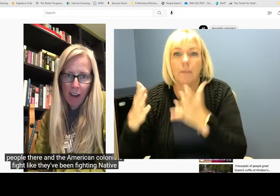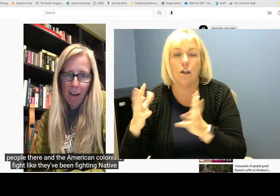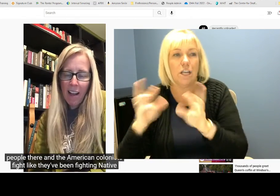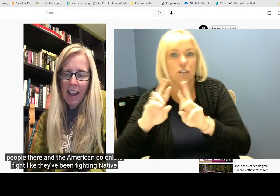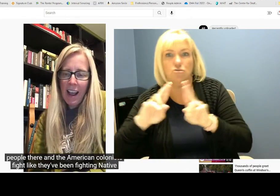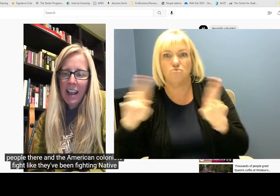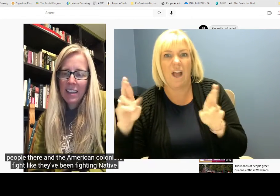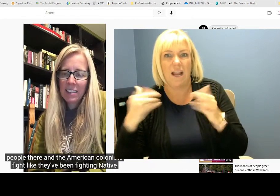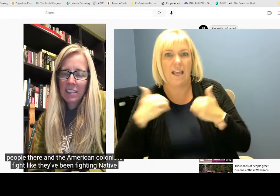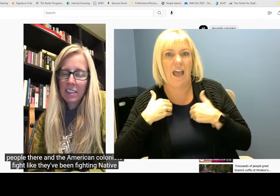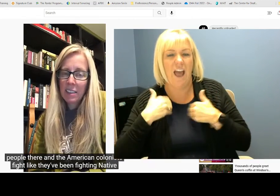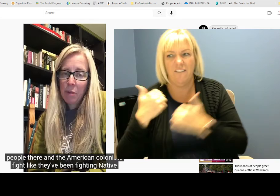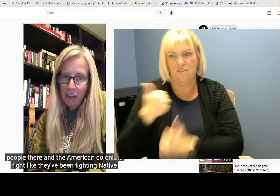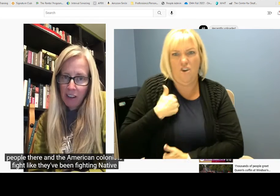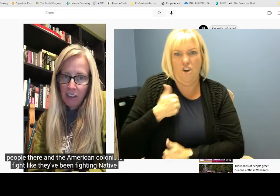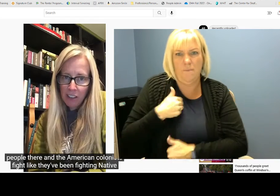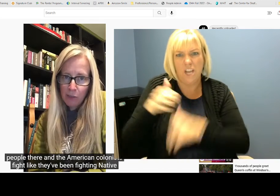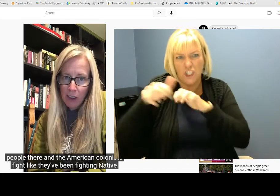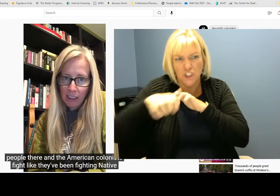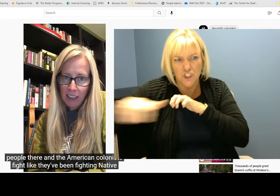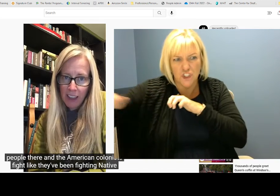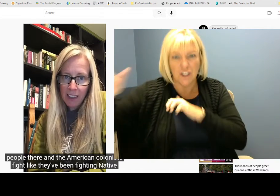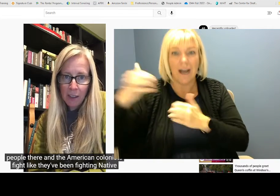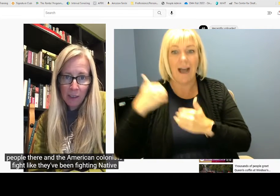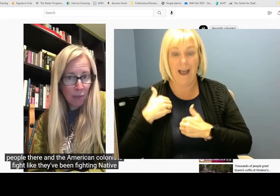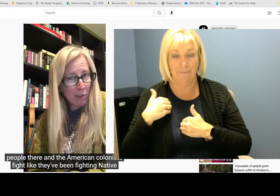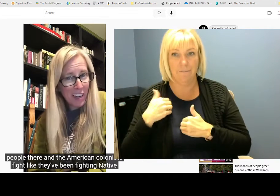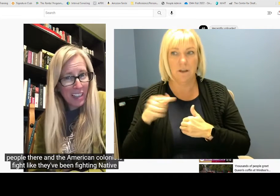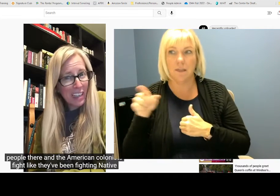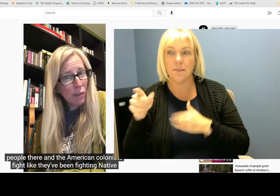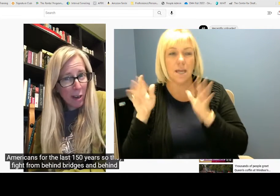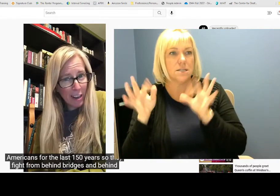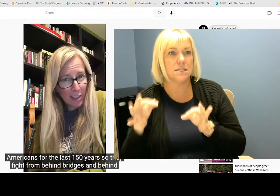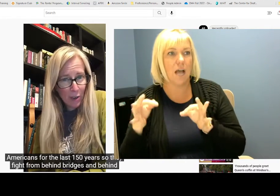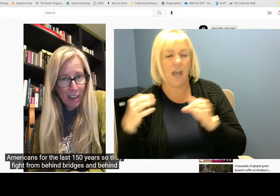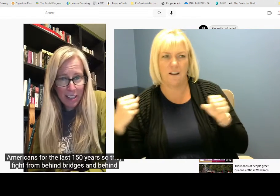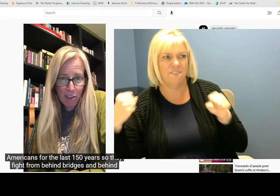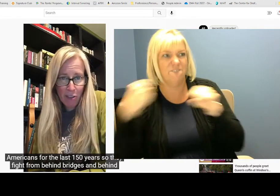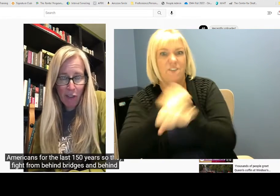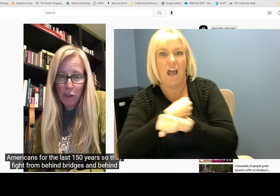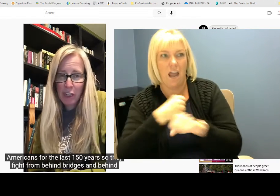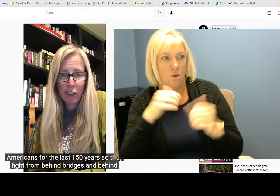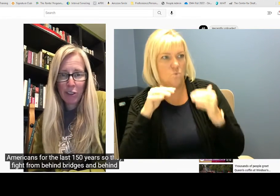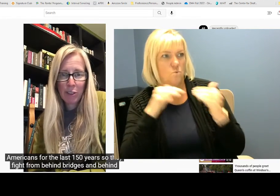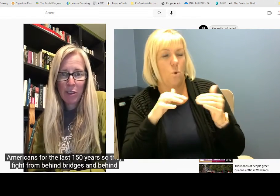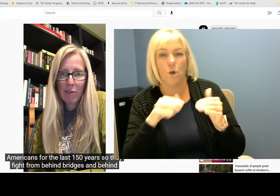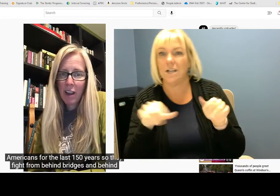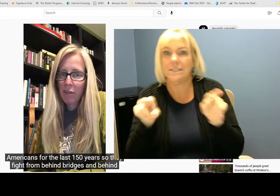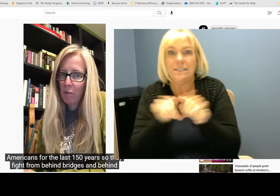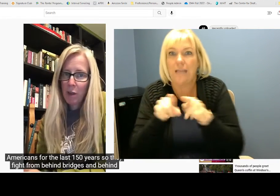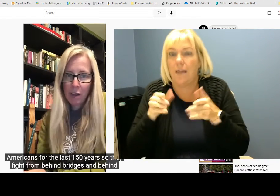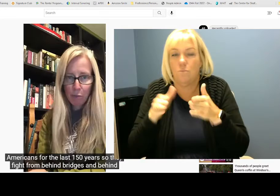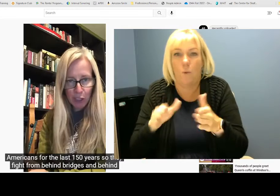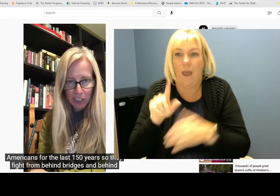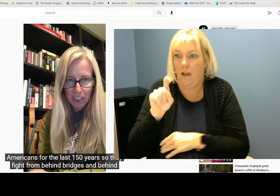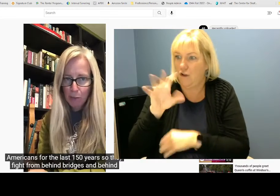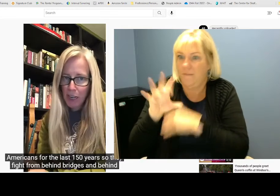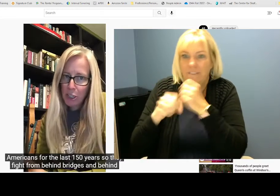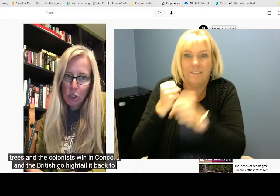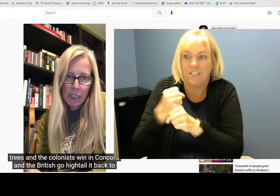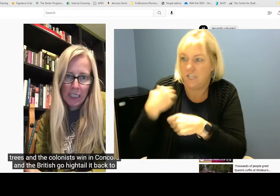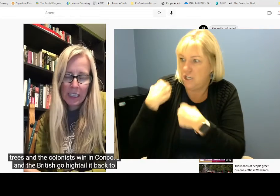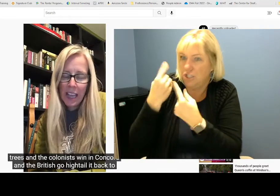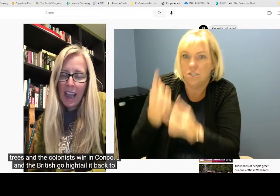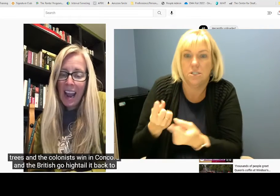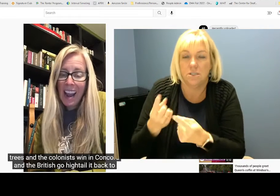people there. And the American colonists fight like they've been fighting Native Americans for the last 150 years. So they fight from behind bridges and